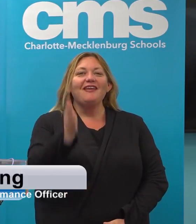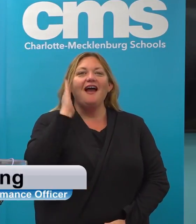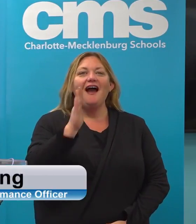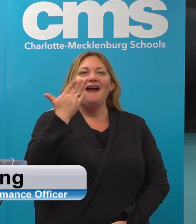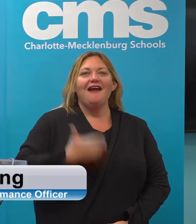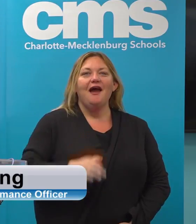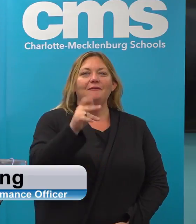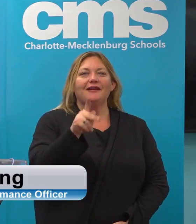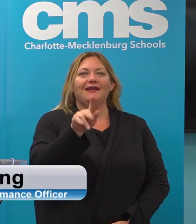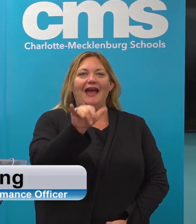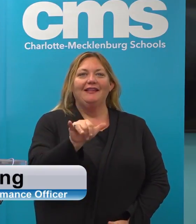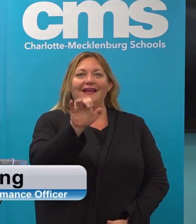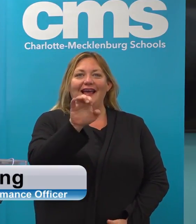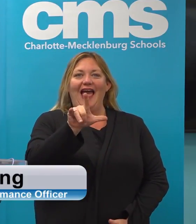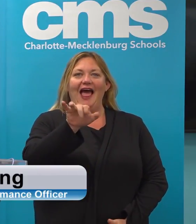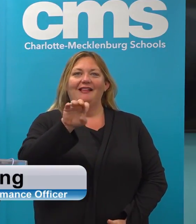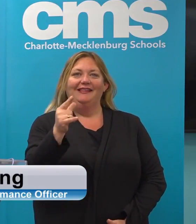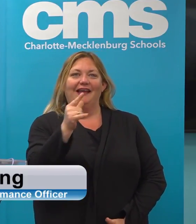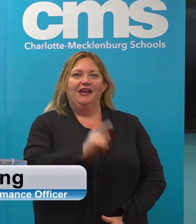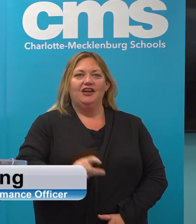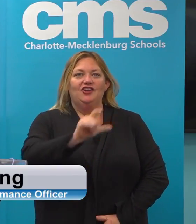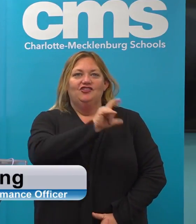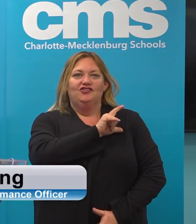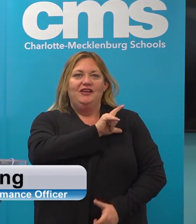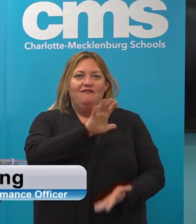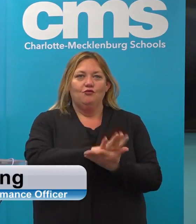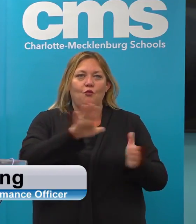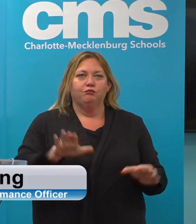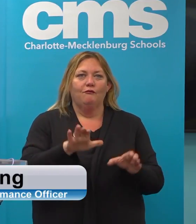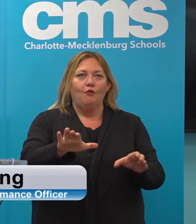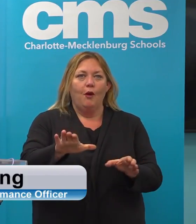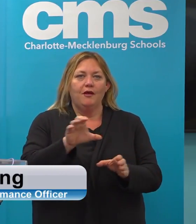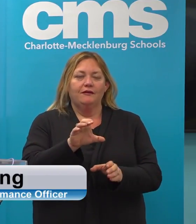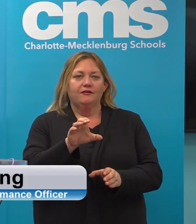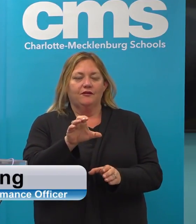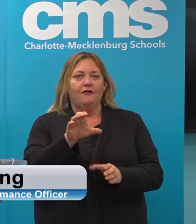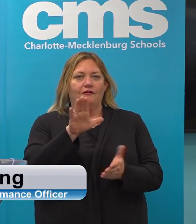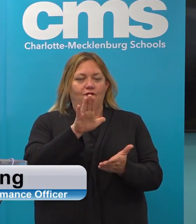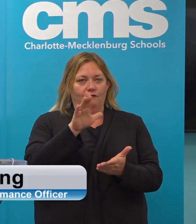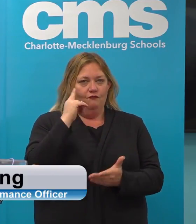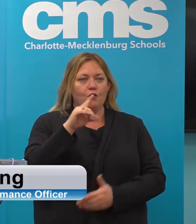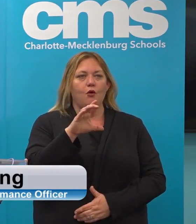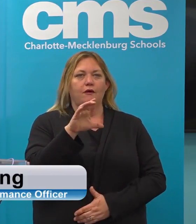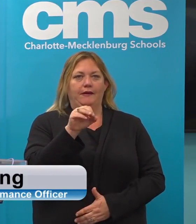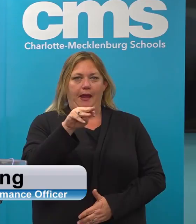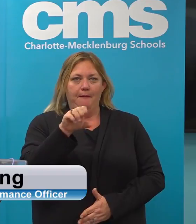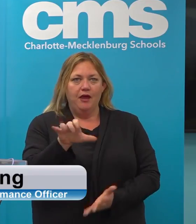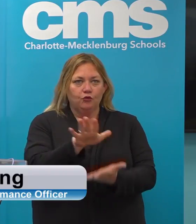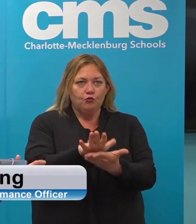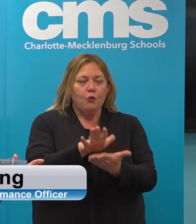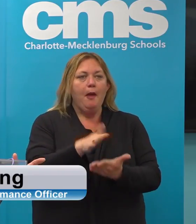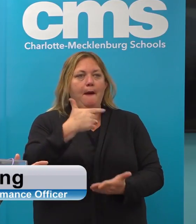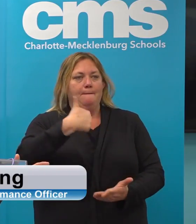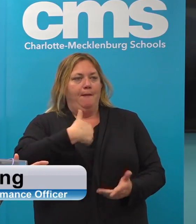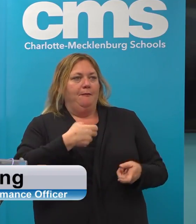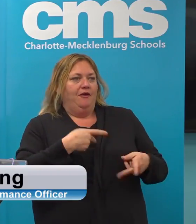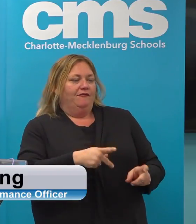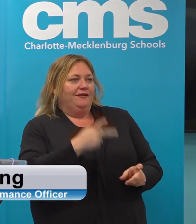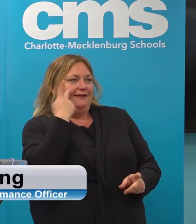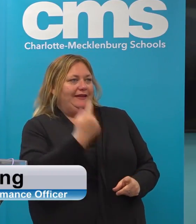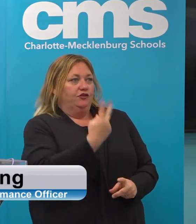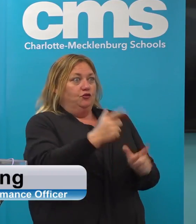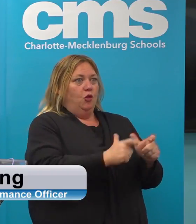Hi, I'm Kathy Elling, Chief School Performance Officer for Charlotte-Mecklenburg Schools. It's my privilege to oversee two